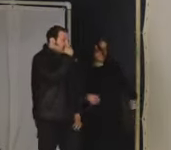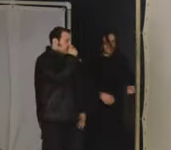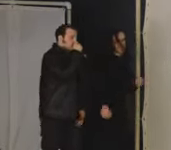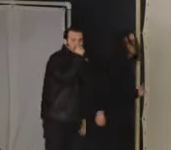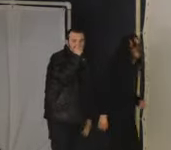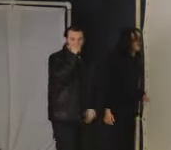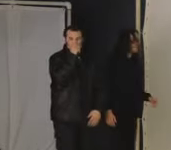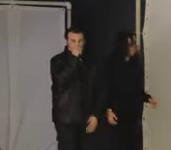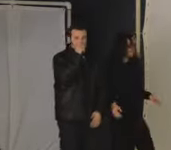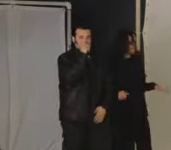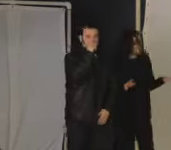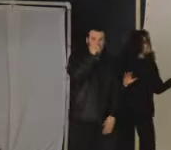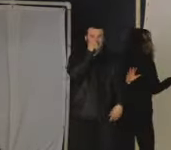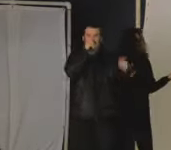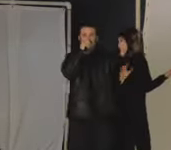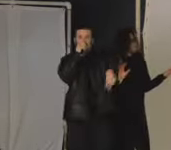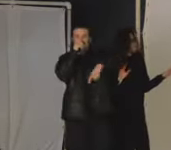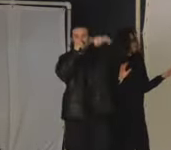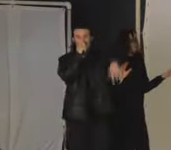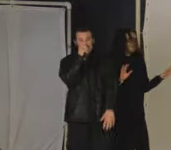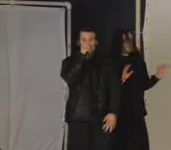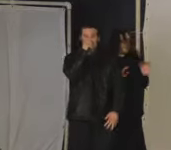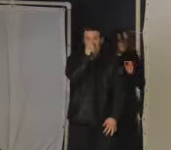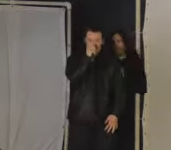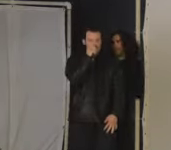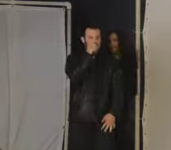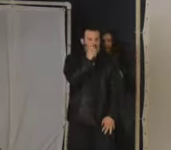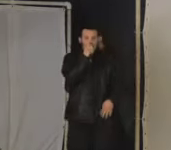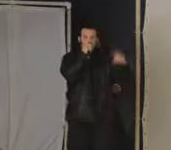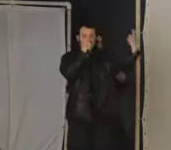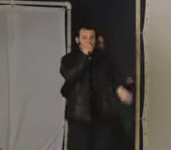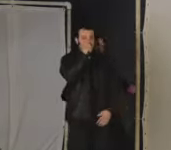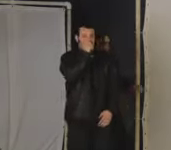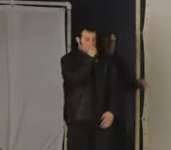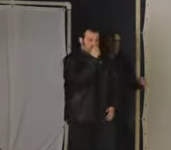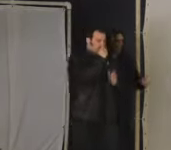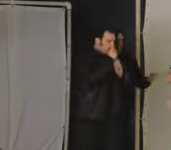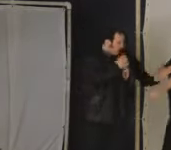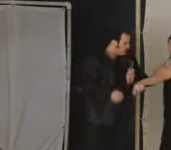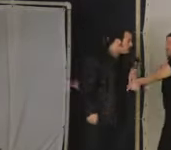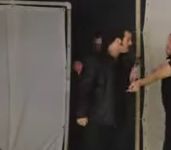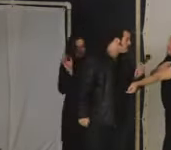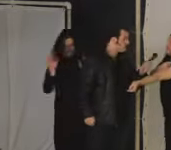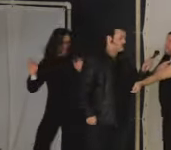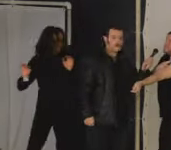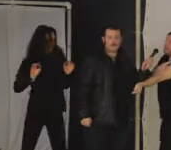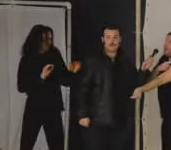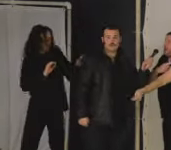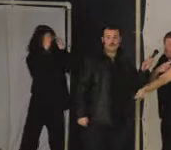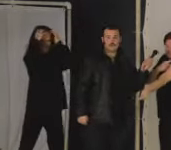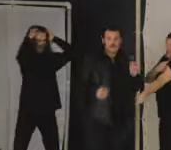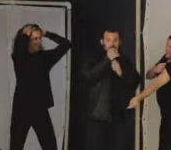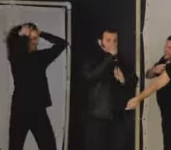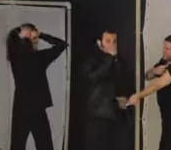people in this world. Weird people in this world. Let me tell you friends, there's weird people in this world. What do you do about those weird people? Does that want to be my